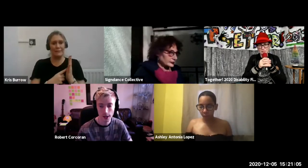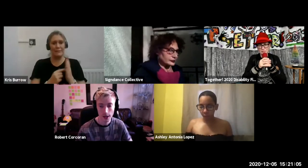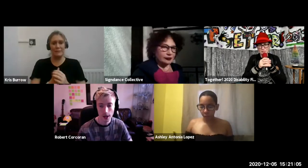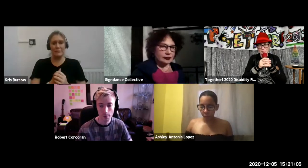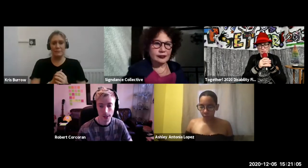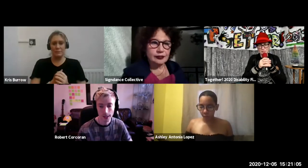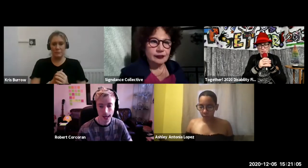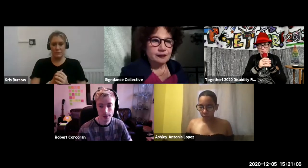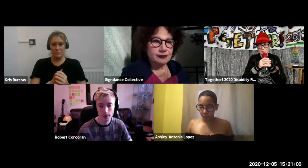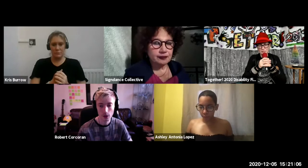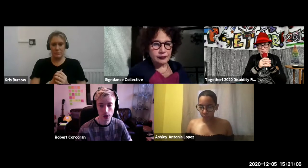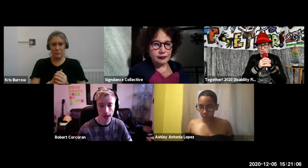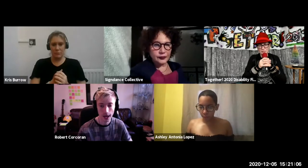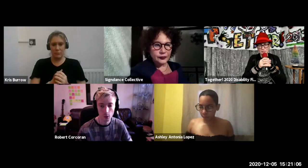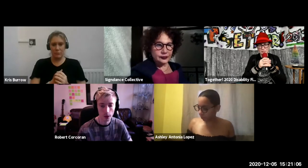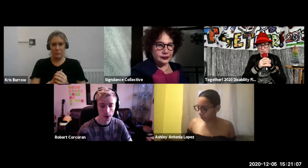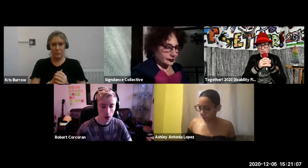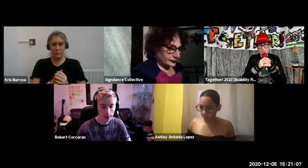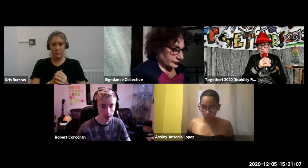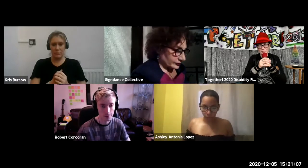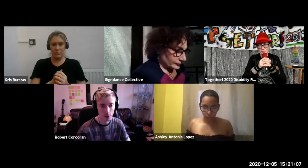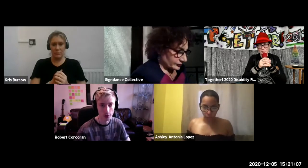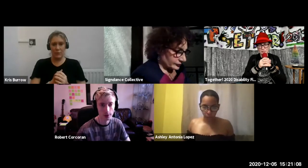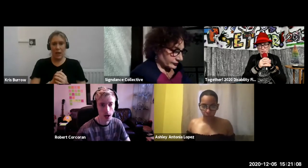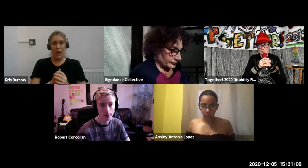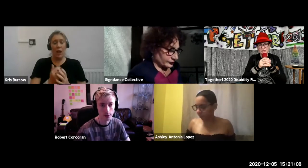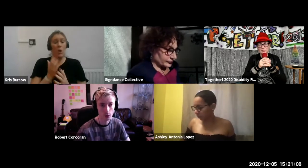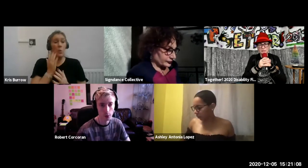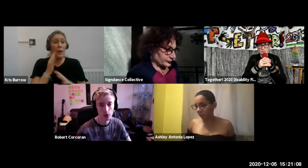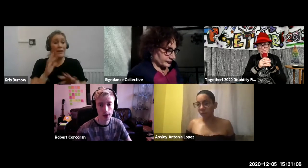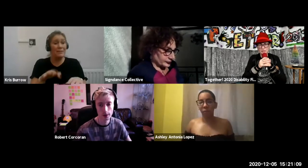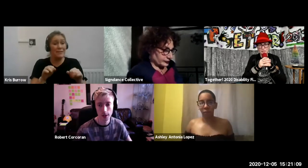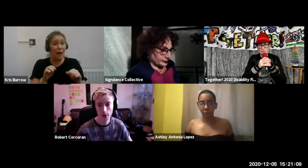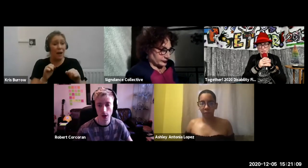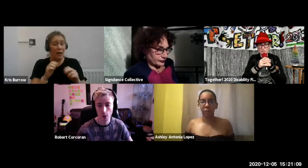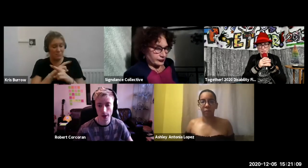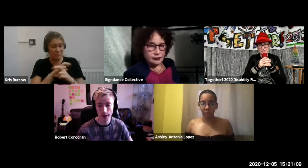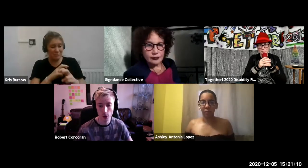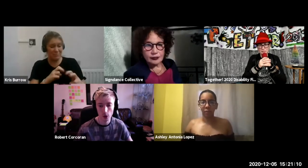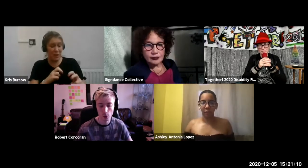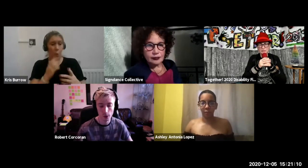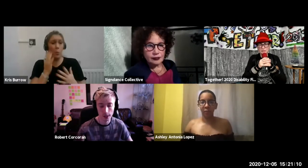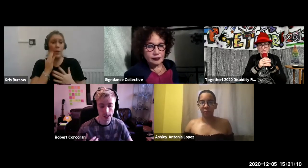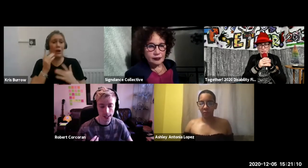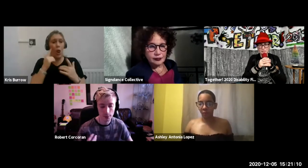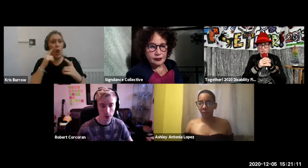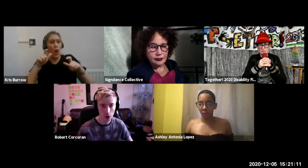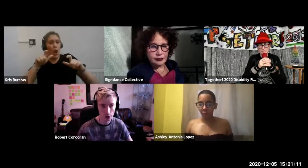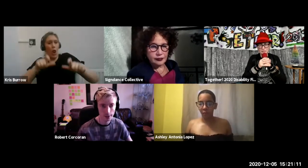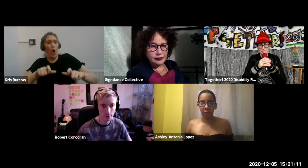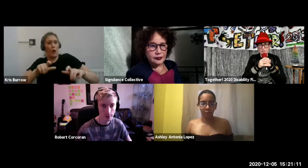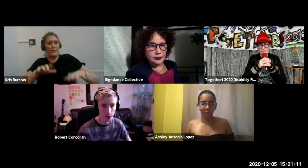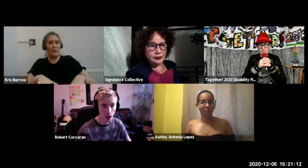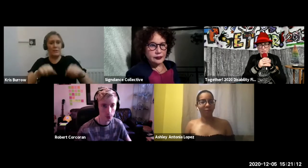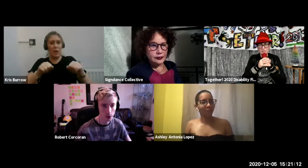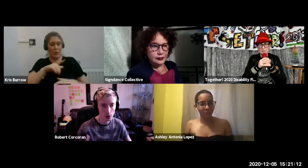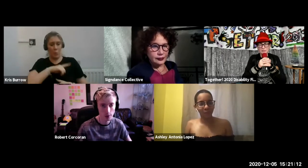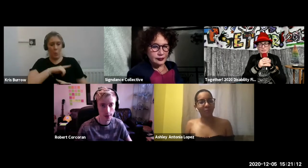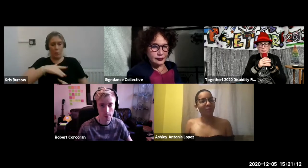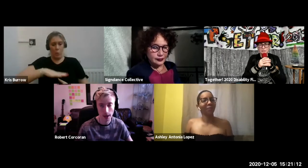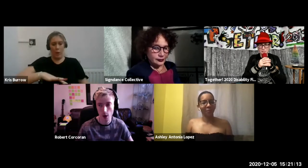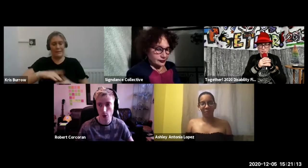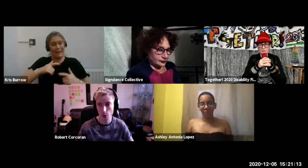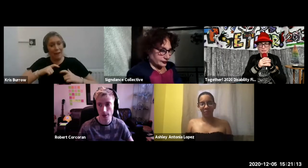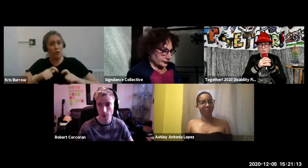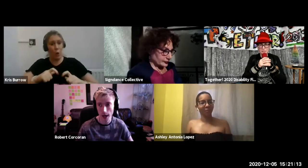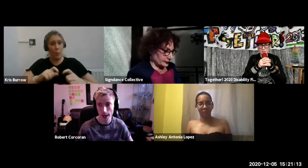we began to look at when lockdown first started. We were trying to figure out a way of how could we keep our creativity up, and not just